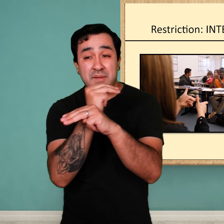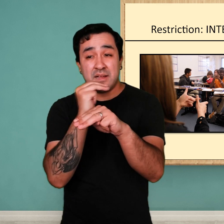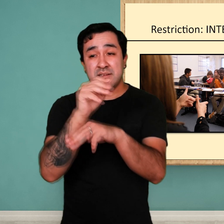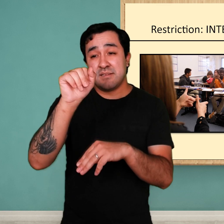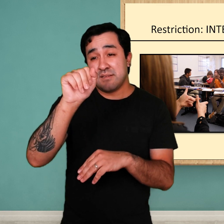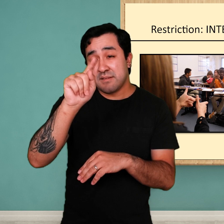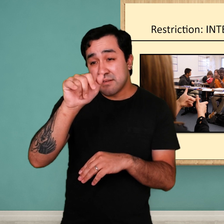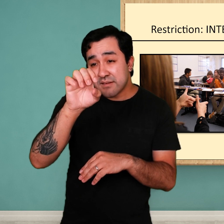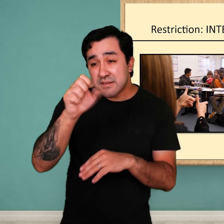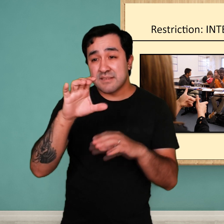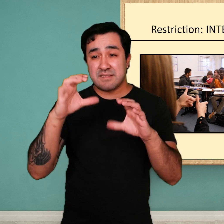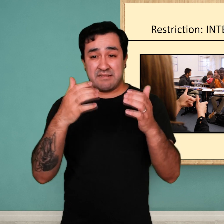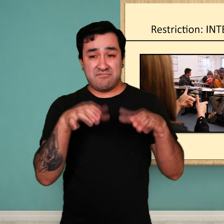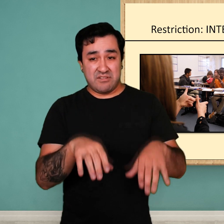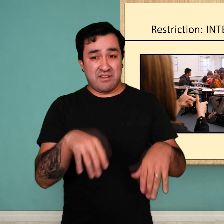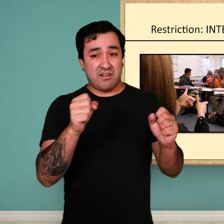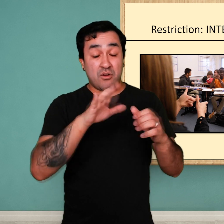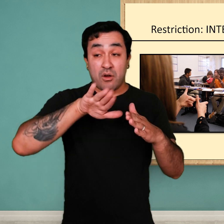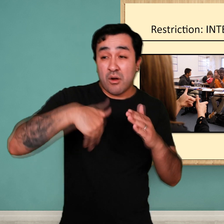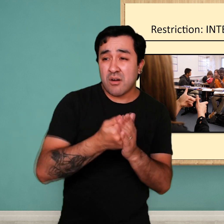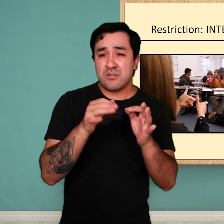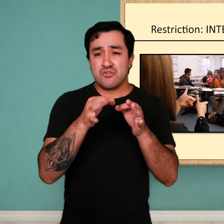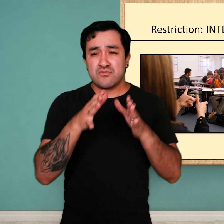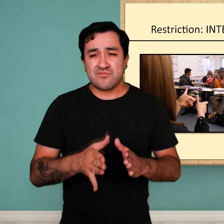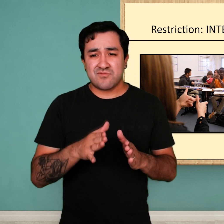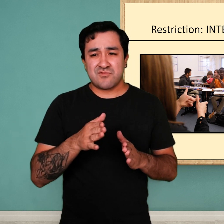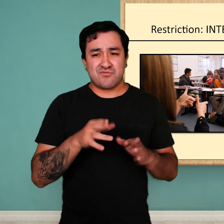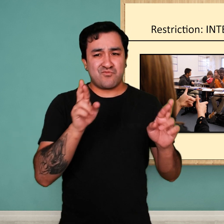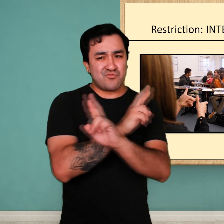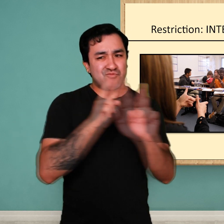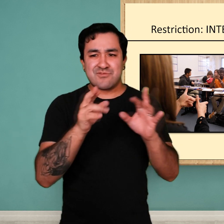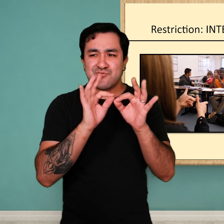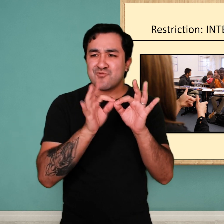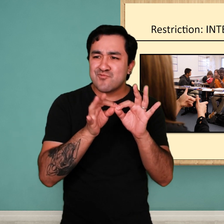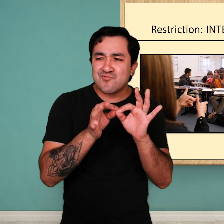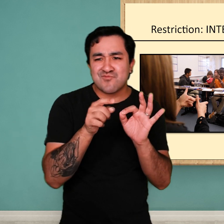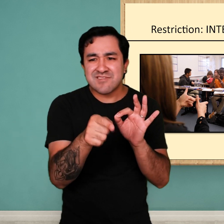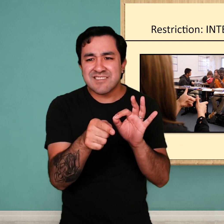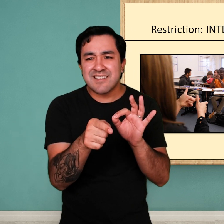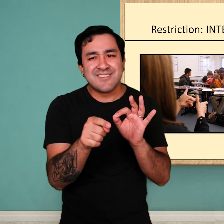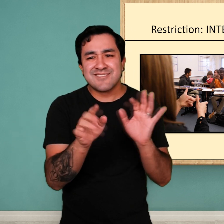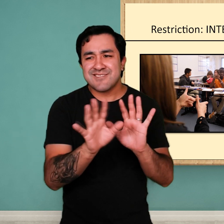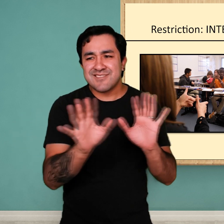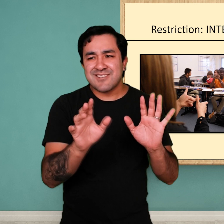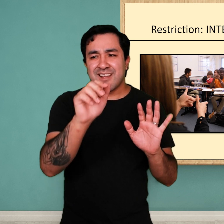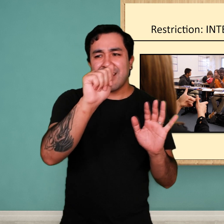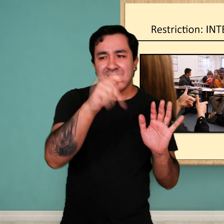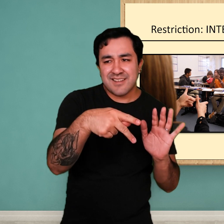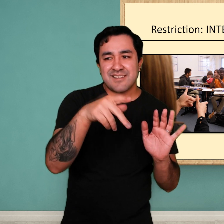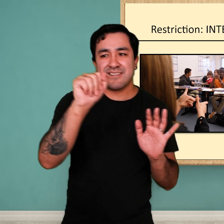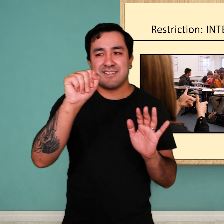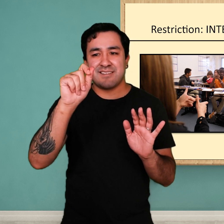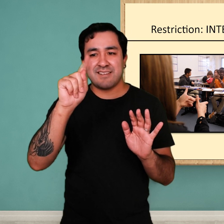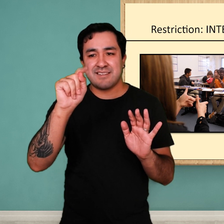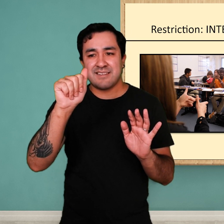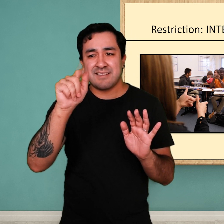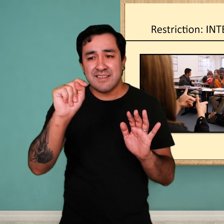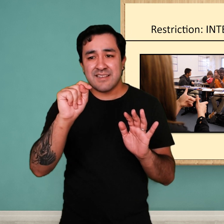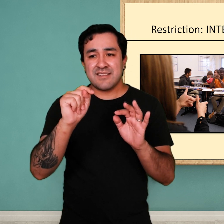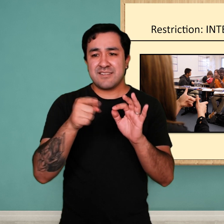1. Does the interpreter have the knowledge of an AP statistics course? Remember, this would be a high school student and, therefore,